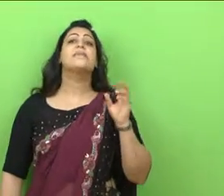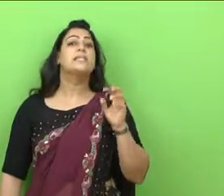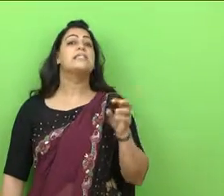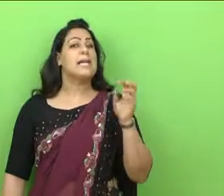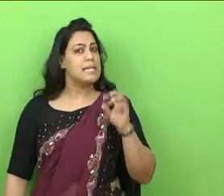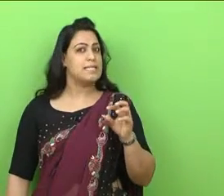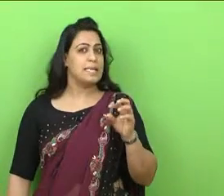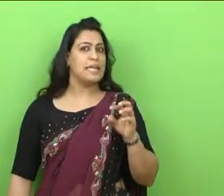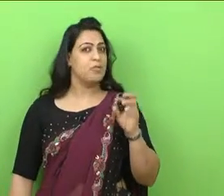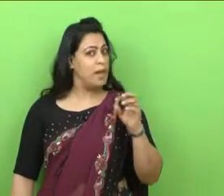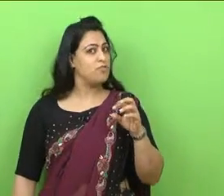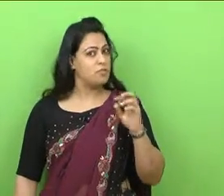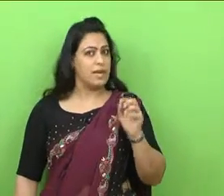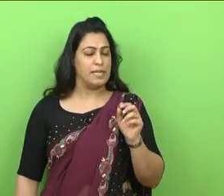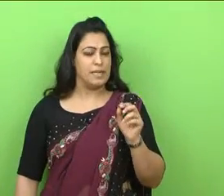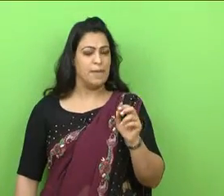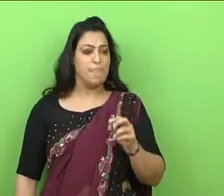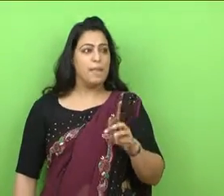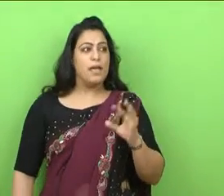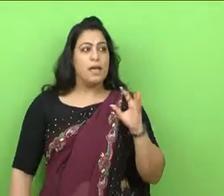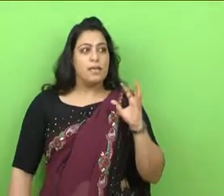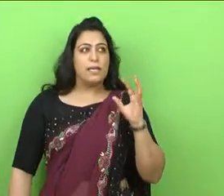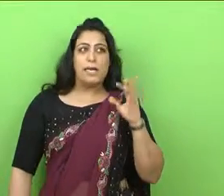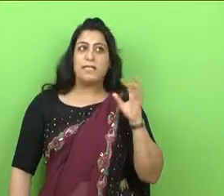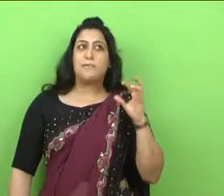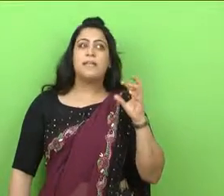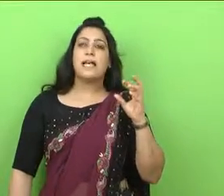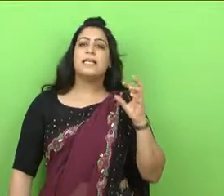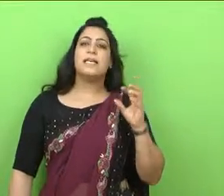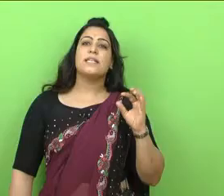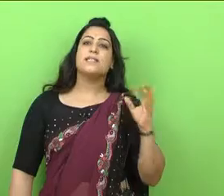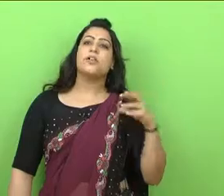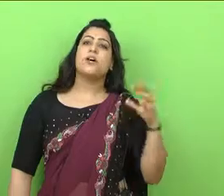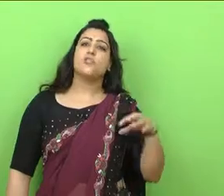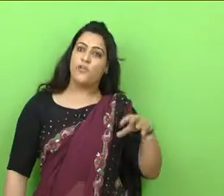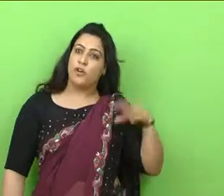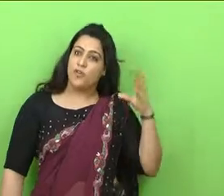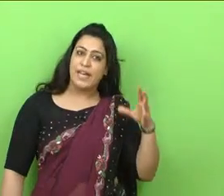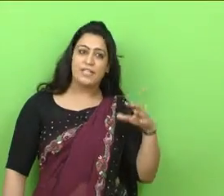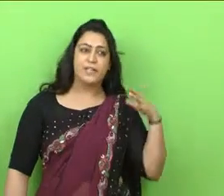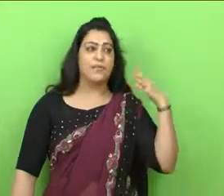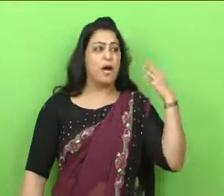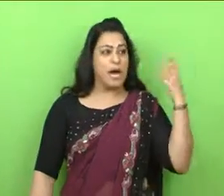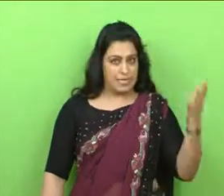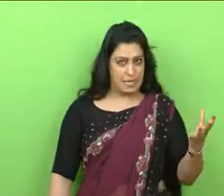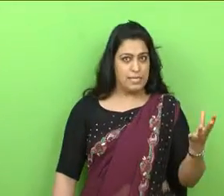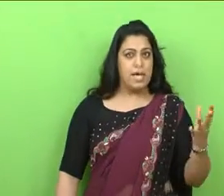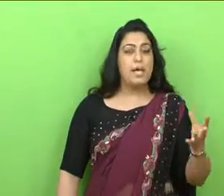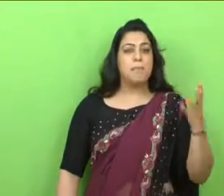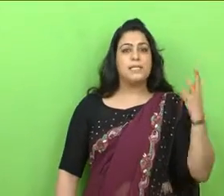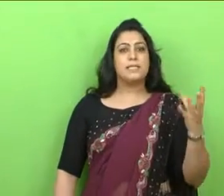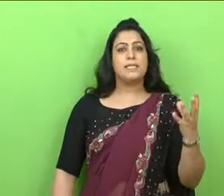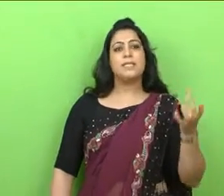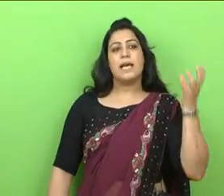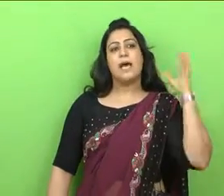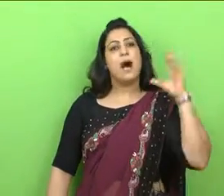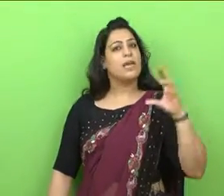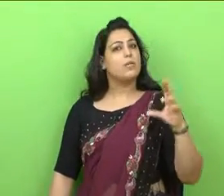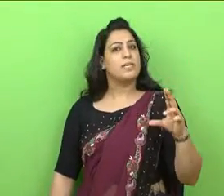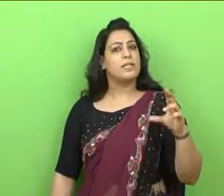30-minute essay that you have to write. The 30-minute essay is not out of your creative ideas, but it is an argument which